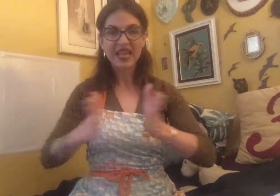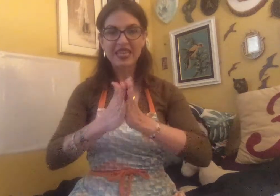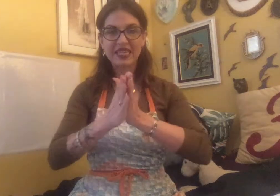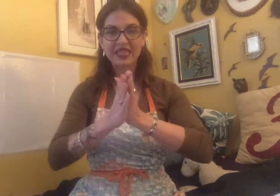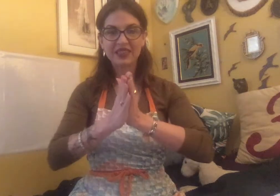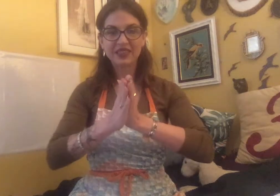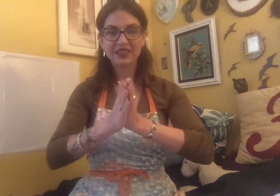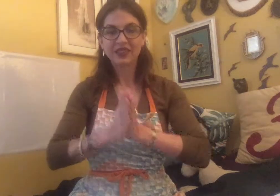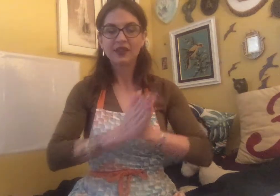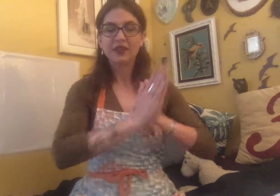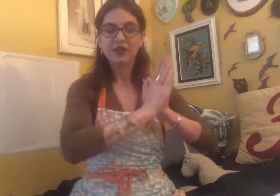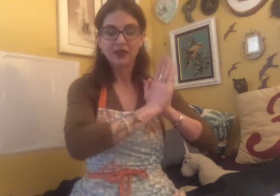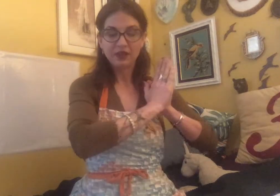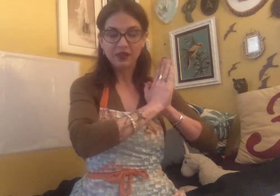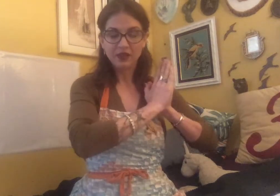Like.